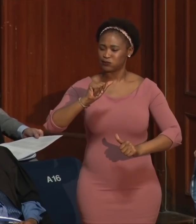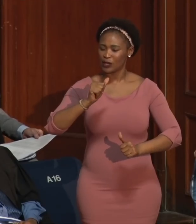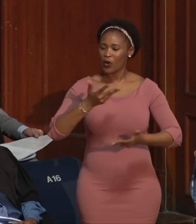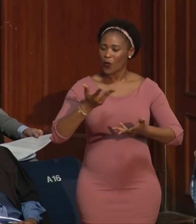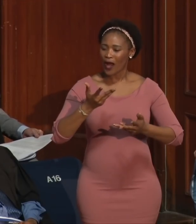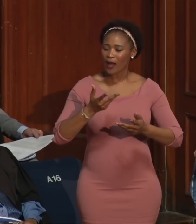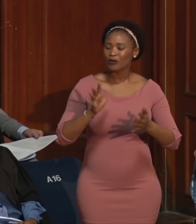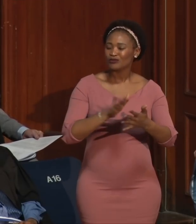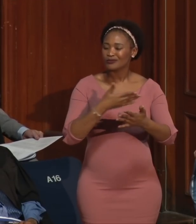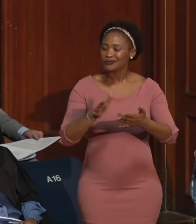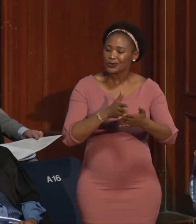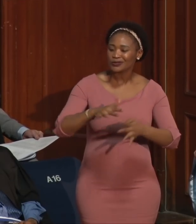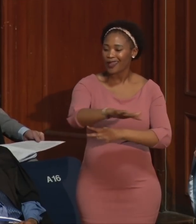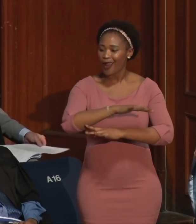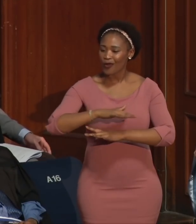crystallography-related fields.